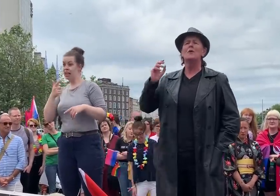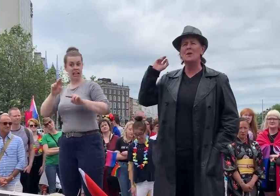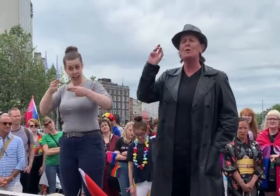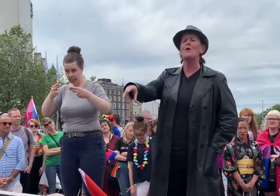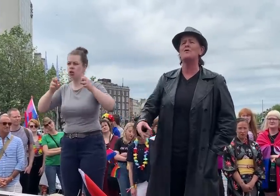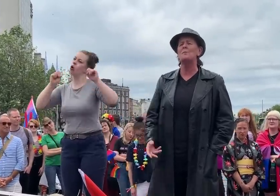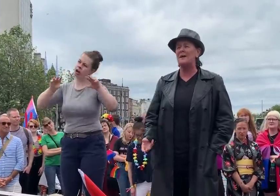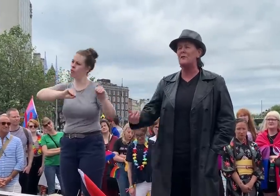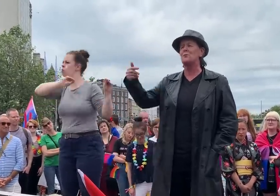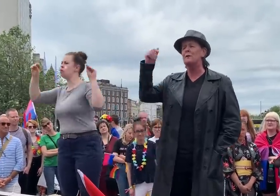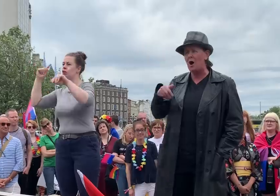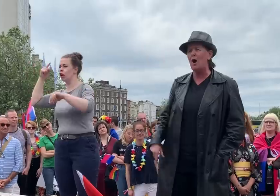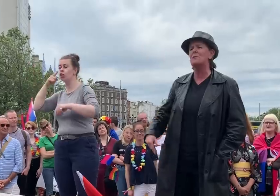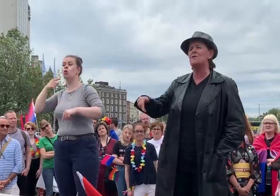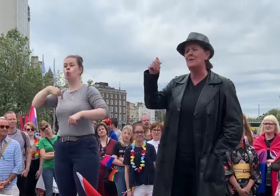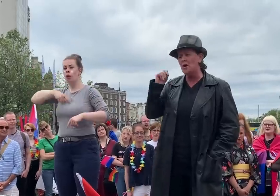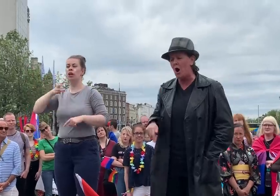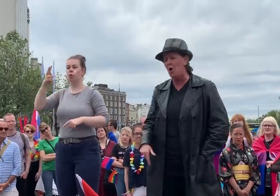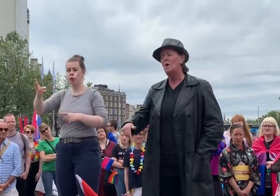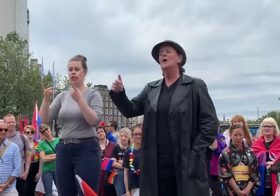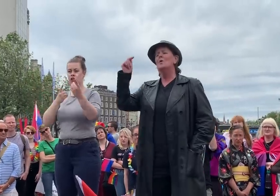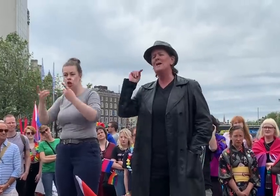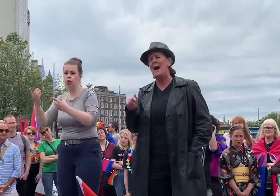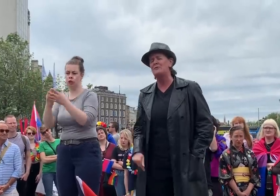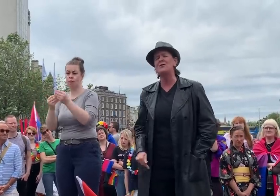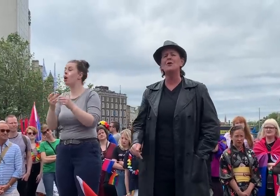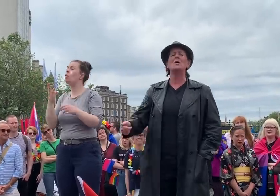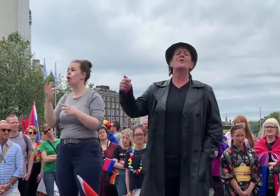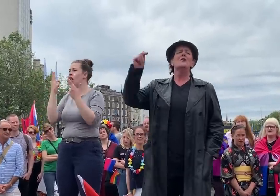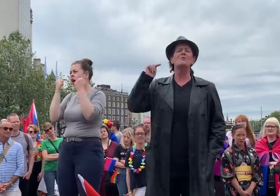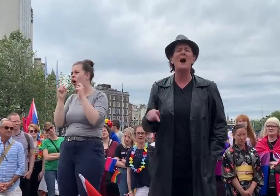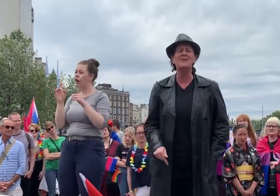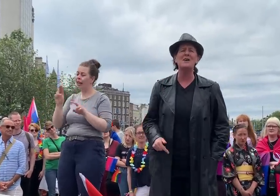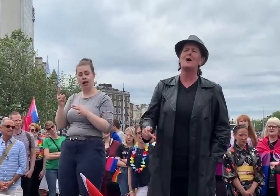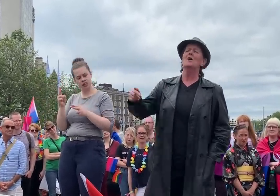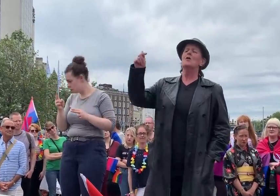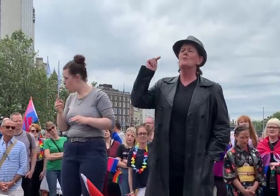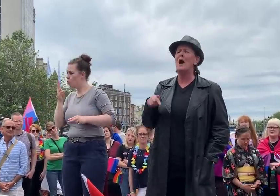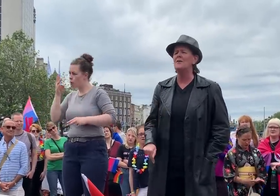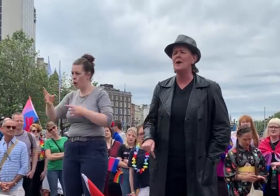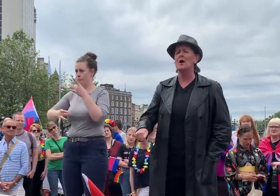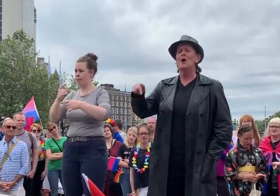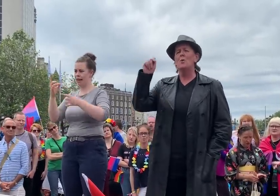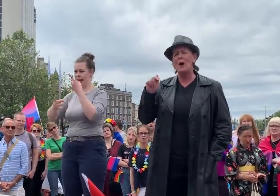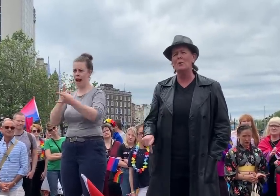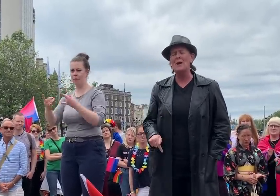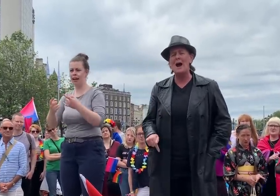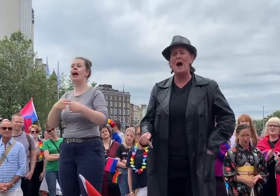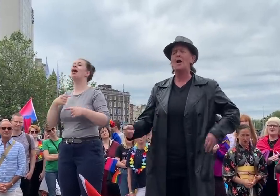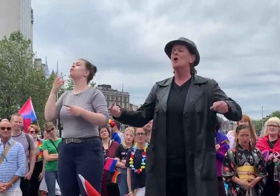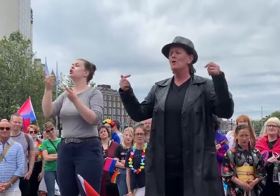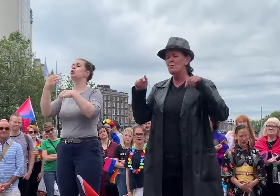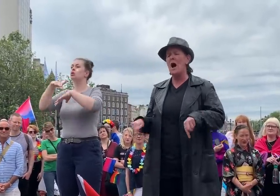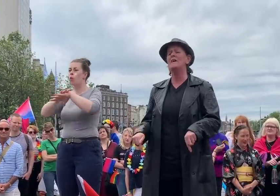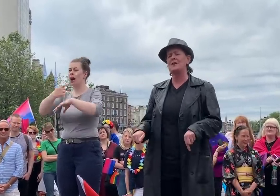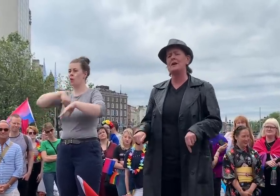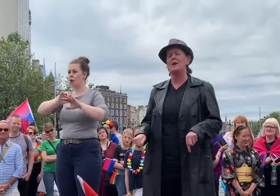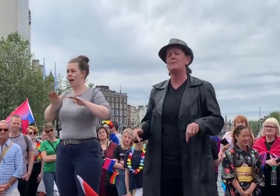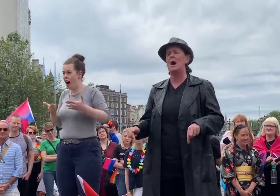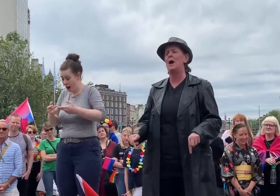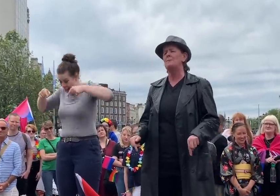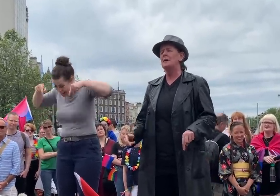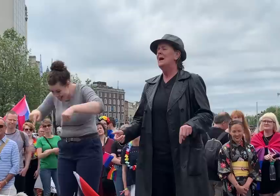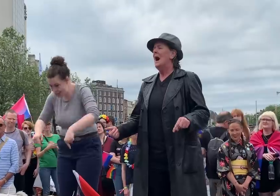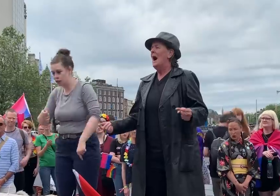London. We'll go somewhere else. And we've always said, no, we have to do it right here. In right Dublin. Here, where we are, right